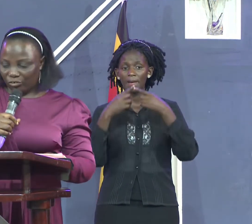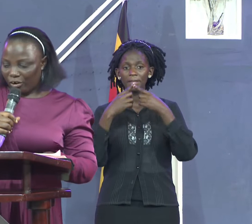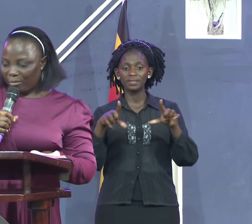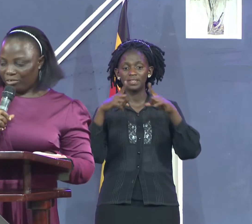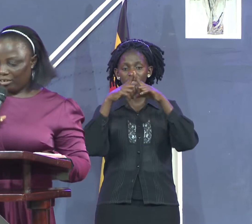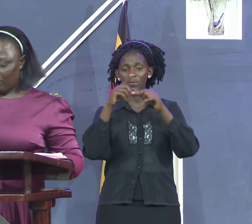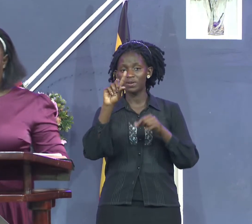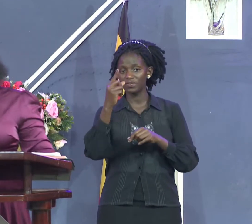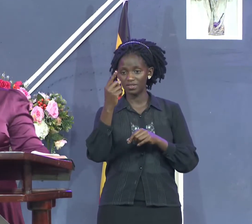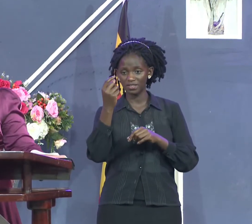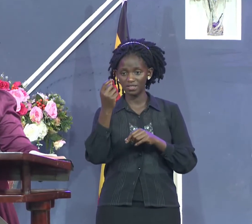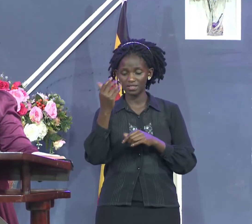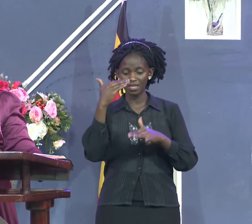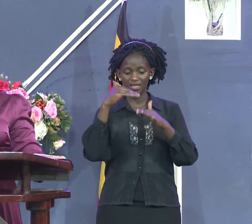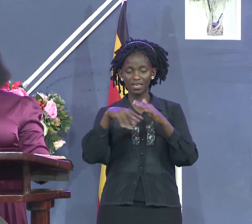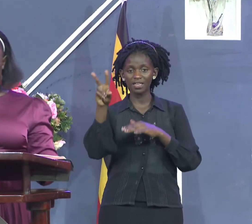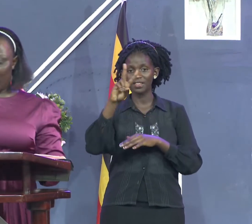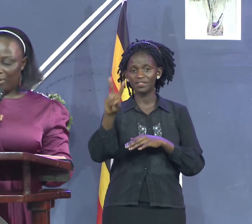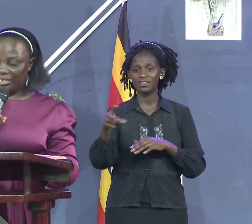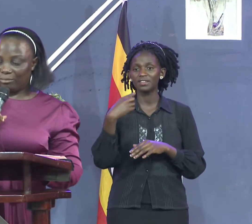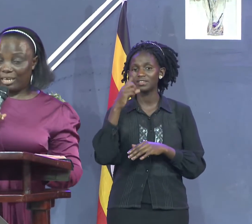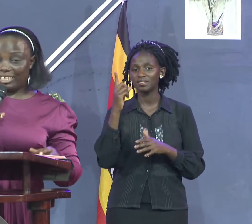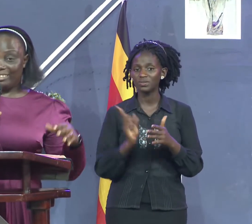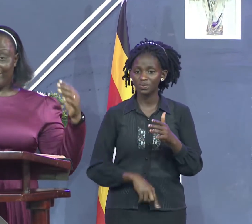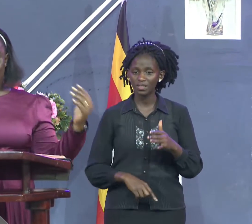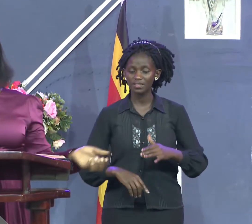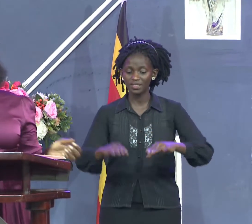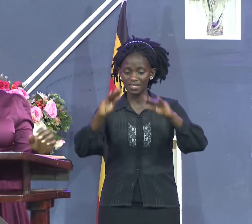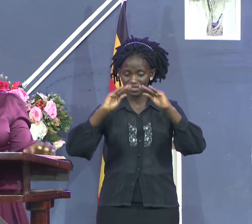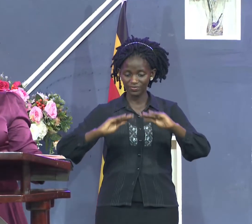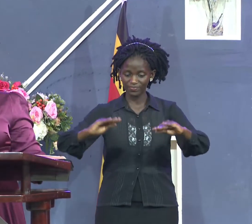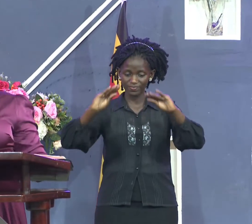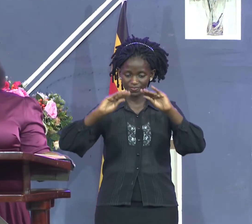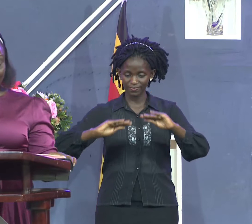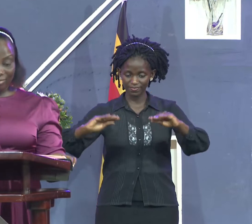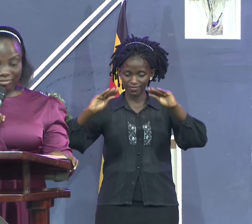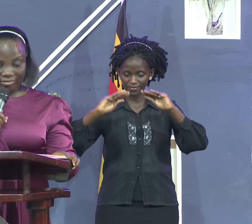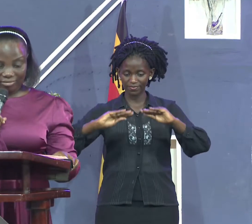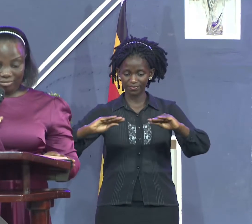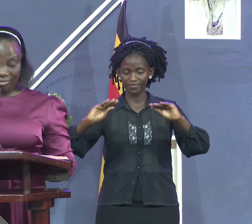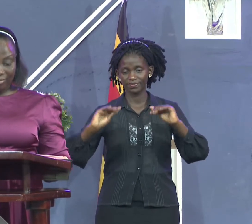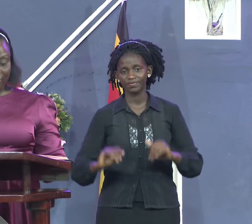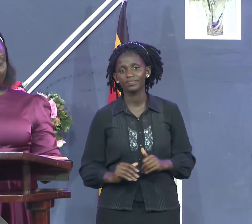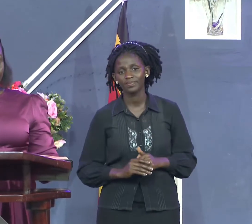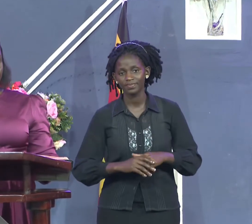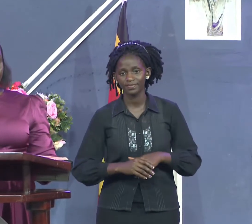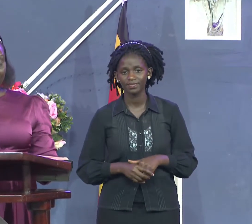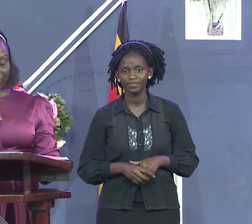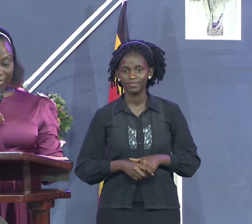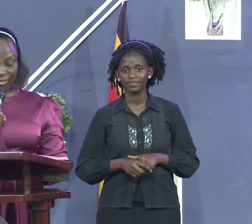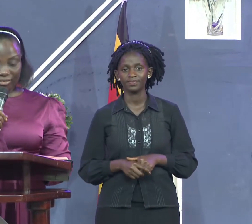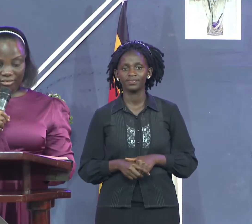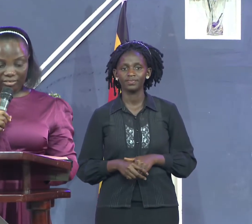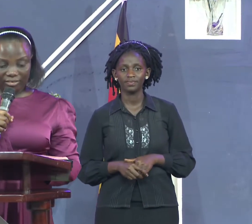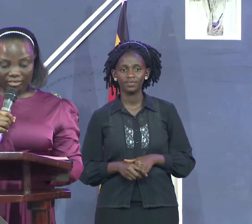ekigambo ekisooka mu kyawandiikibwa ekyo kigamba nti manyiiza. But the first word in that scripture